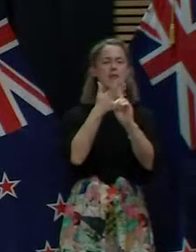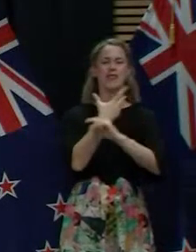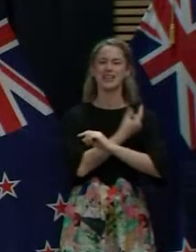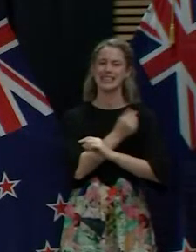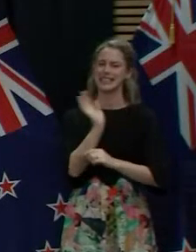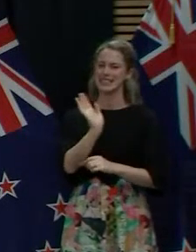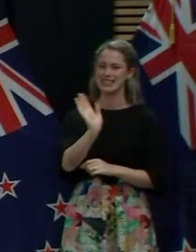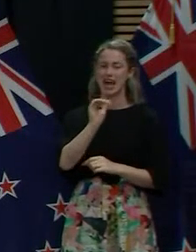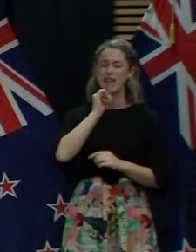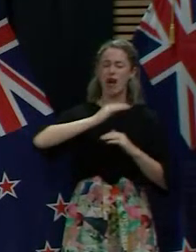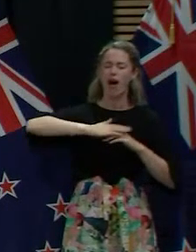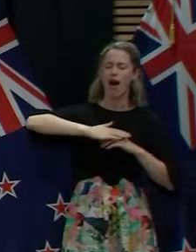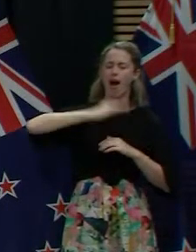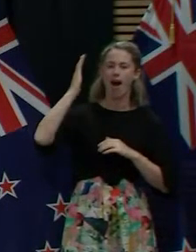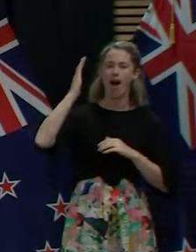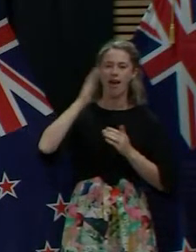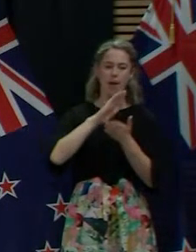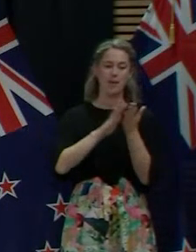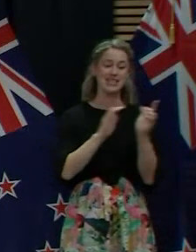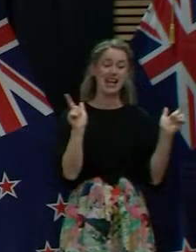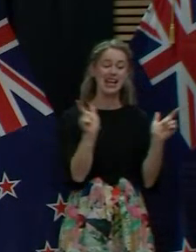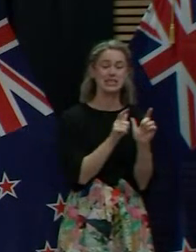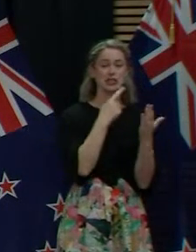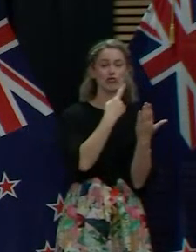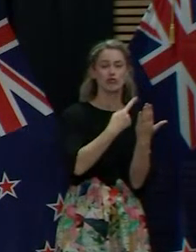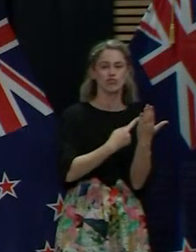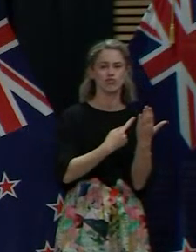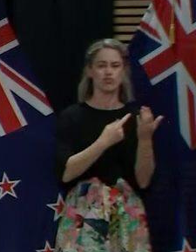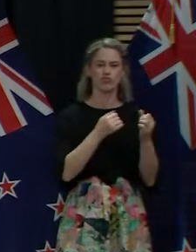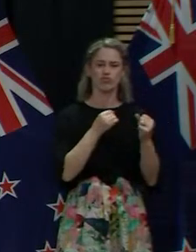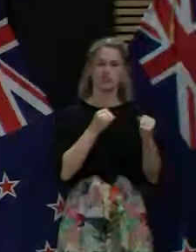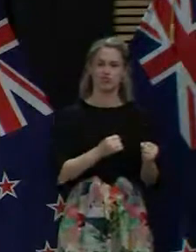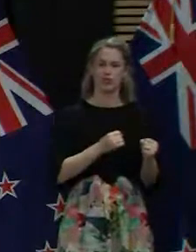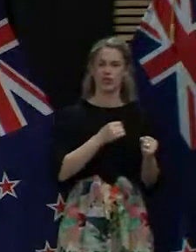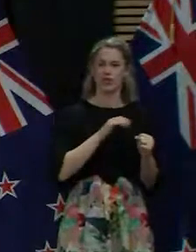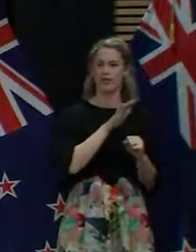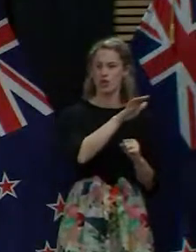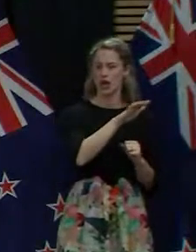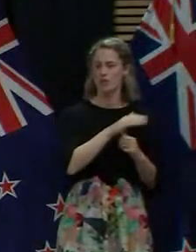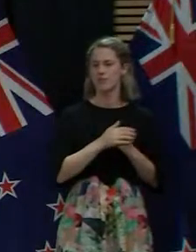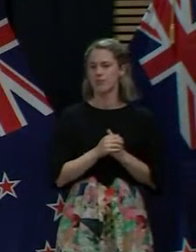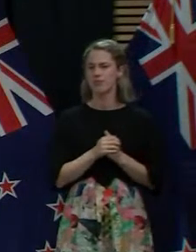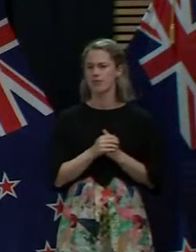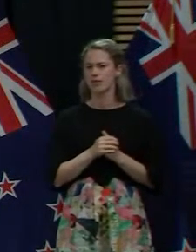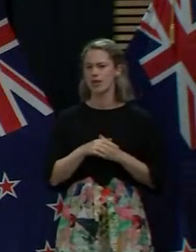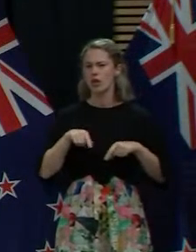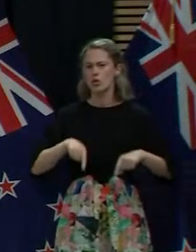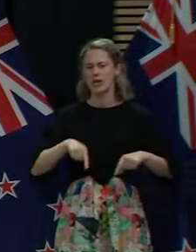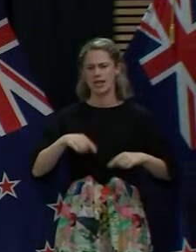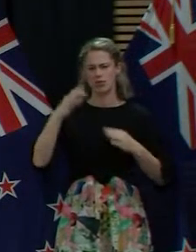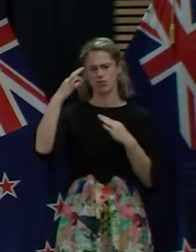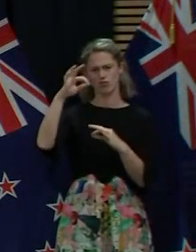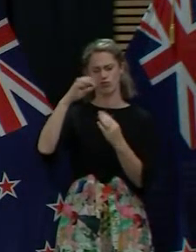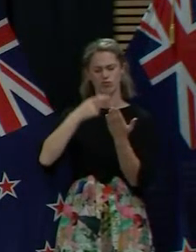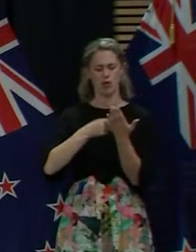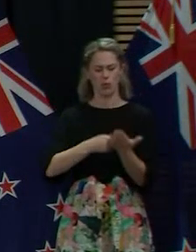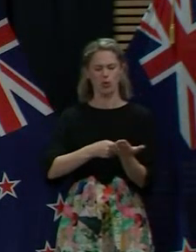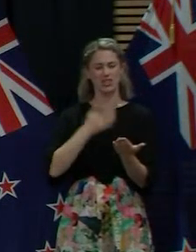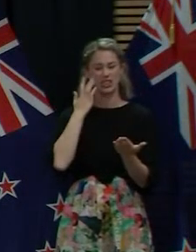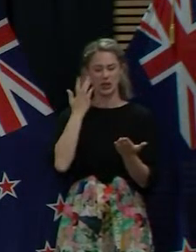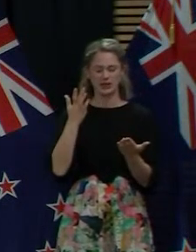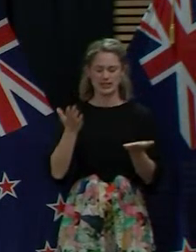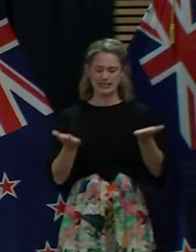the fact that the higher the coverage, the less restrictions we will need in coming years. The report today, clearly demonstrates this